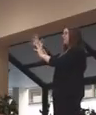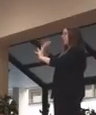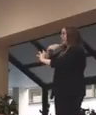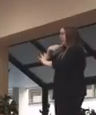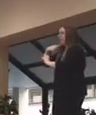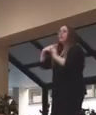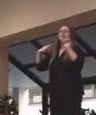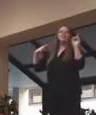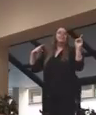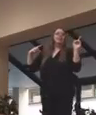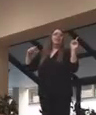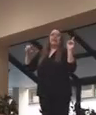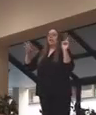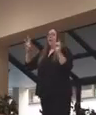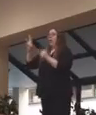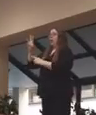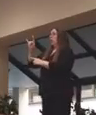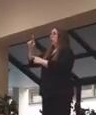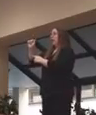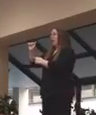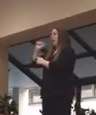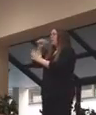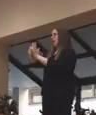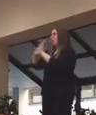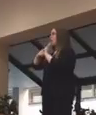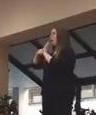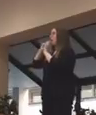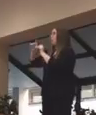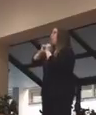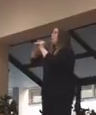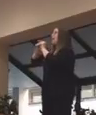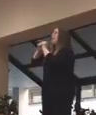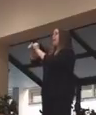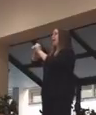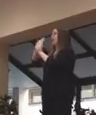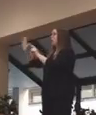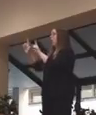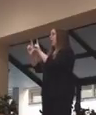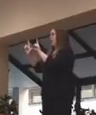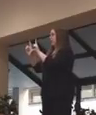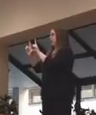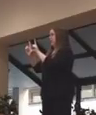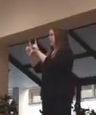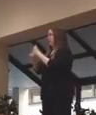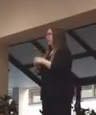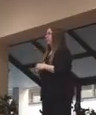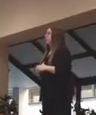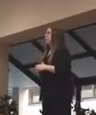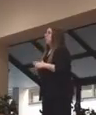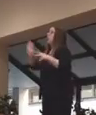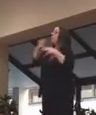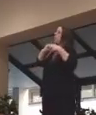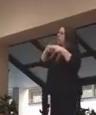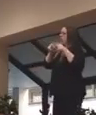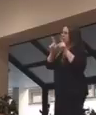And again, this is not my comment, but DSPS has already come out and said that WIDA is not required for maintaining